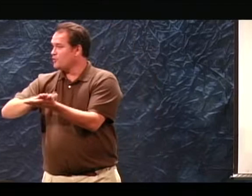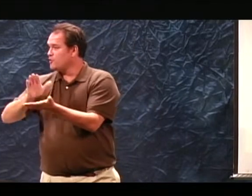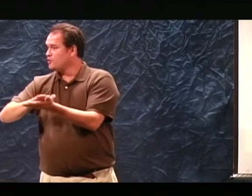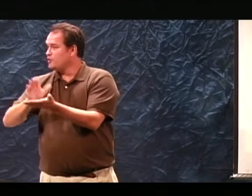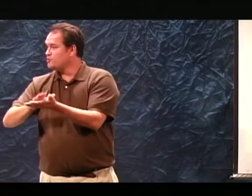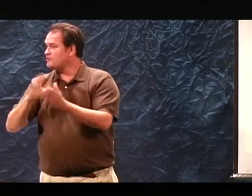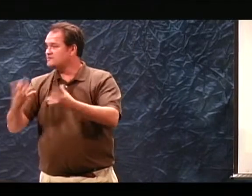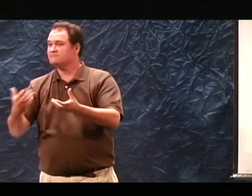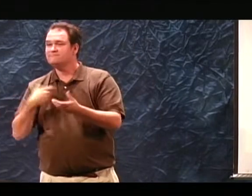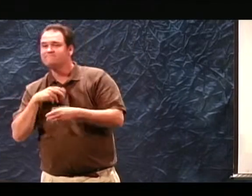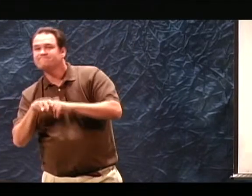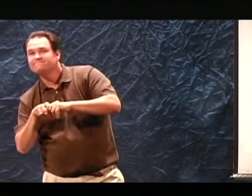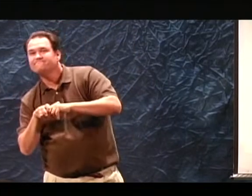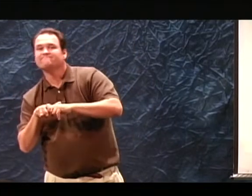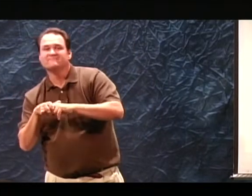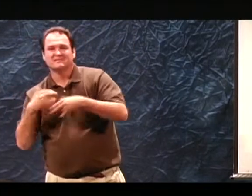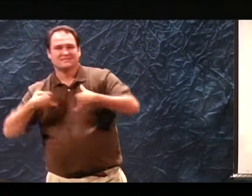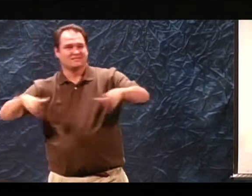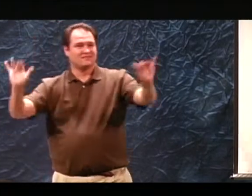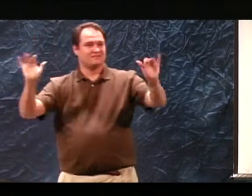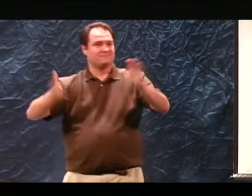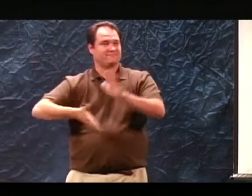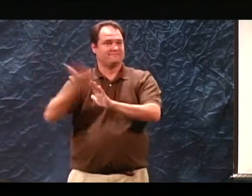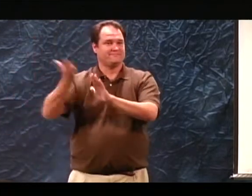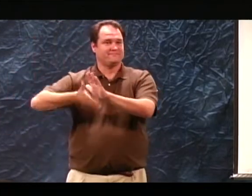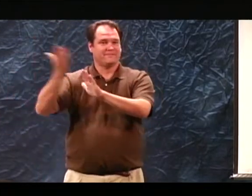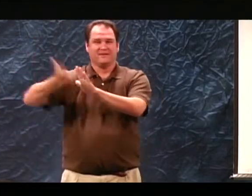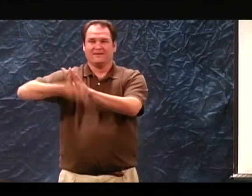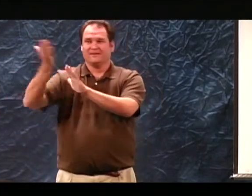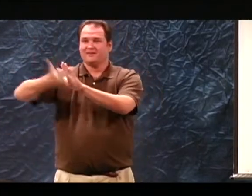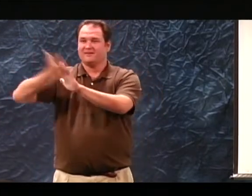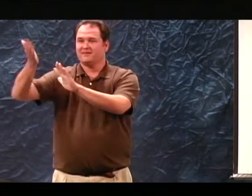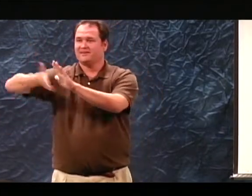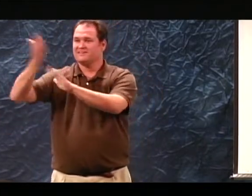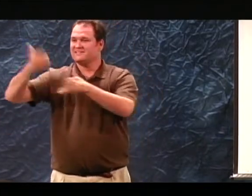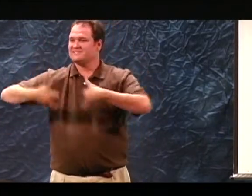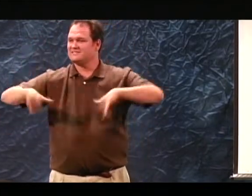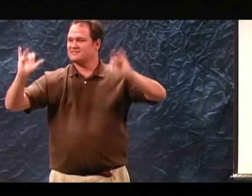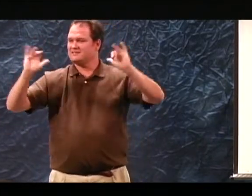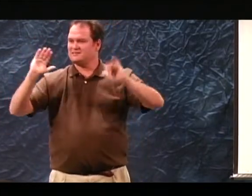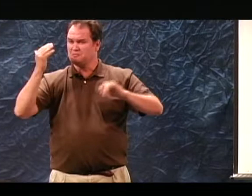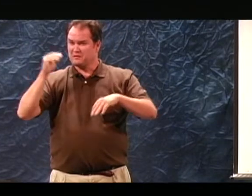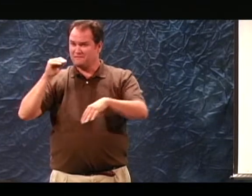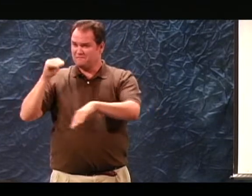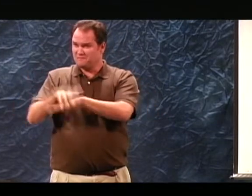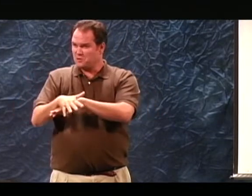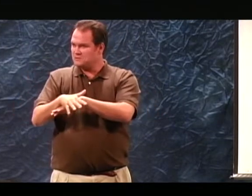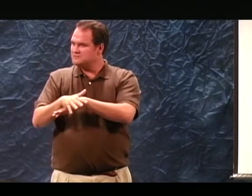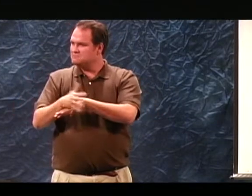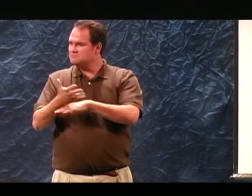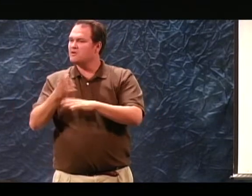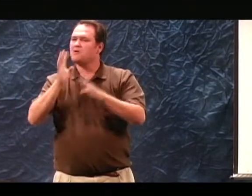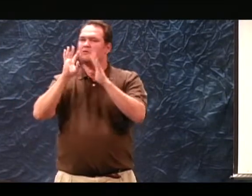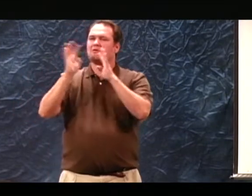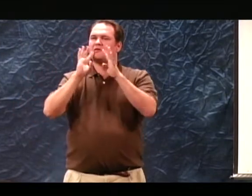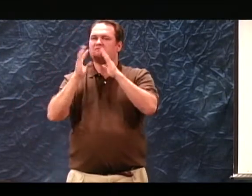morning and go to work you had to get up the next morning and cook life went on